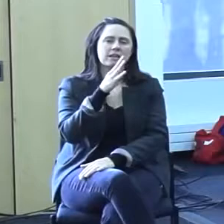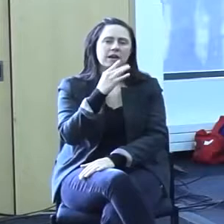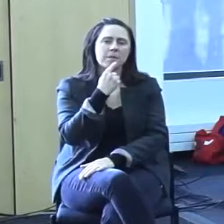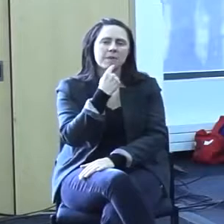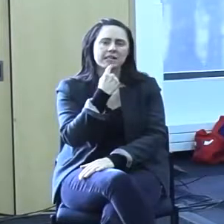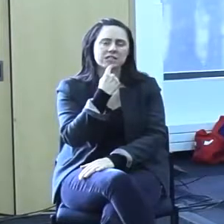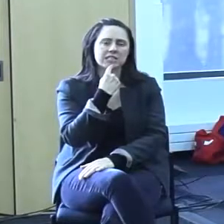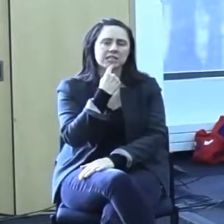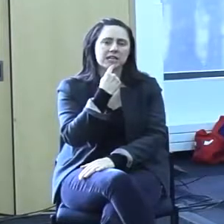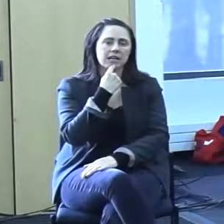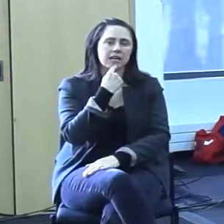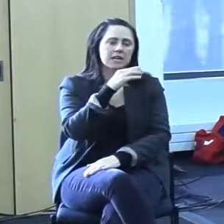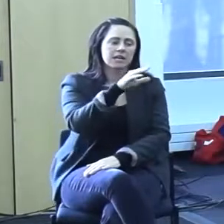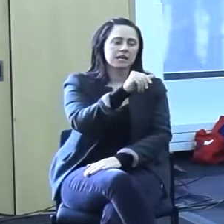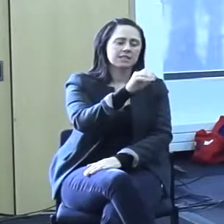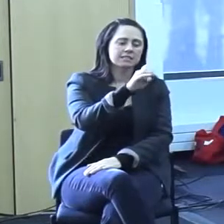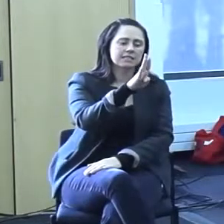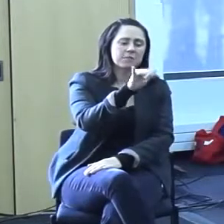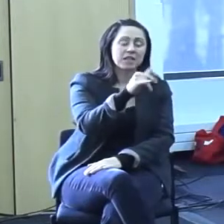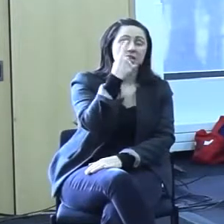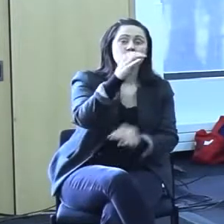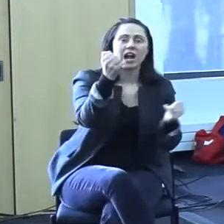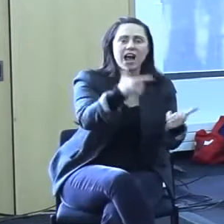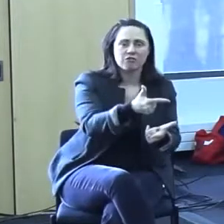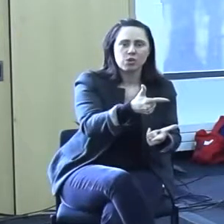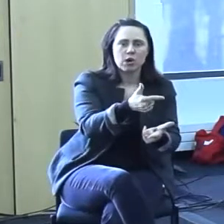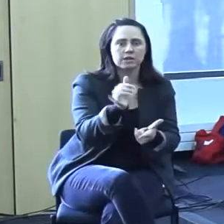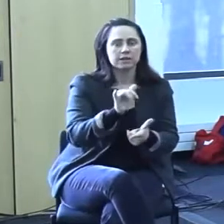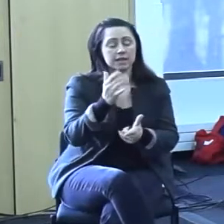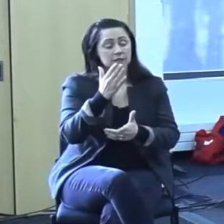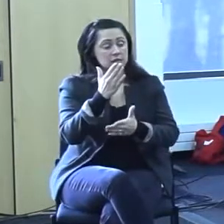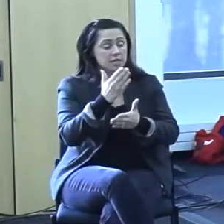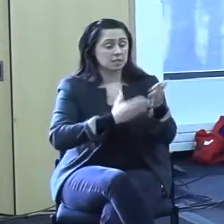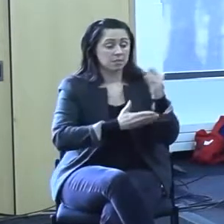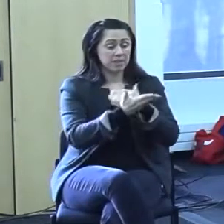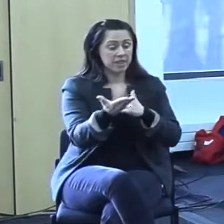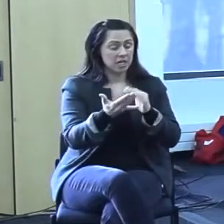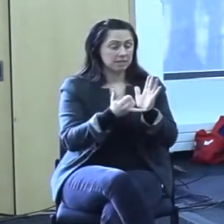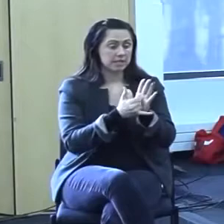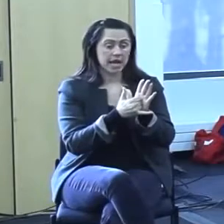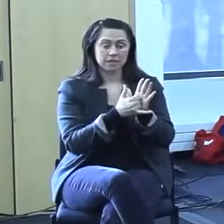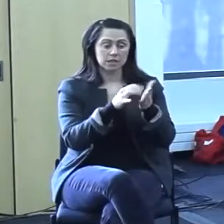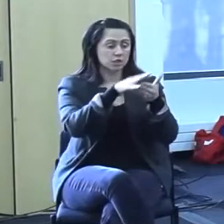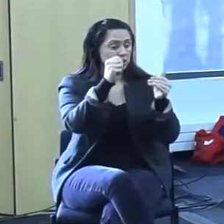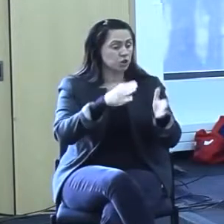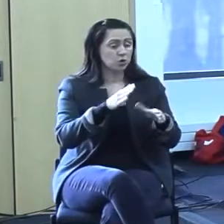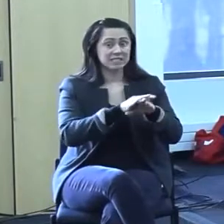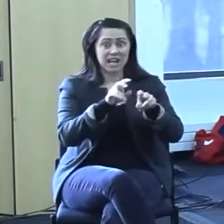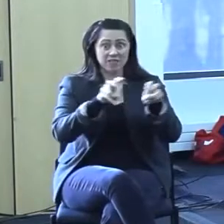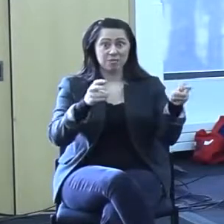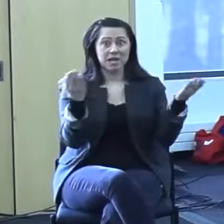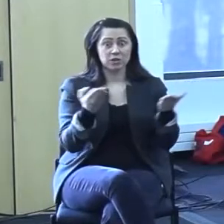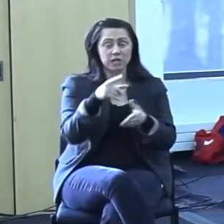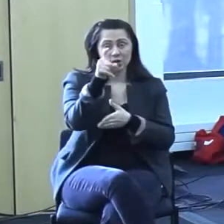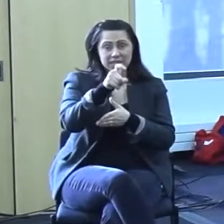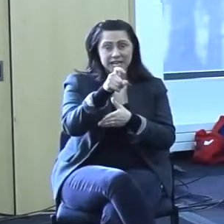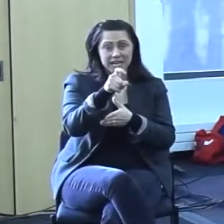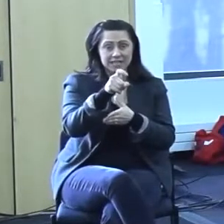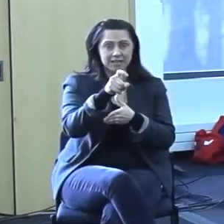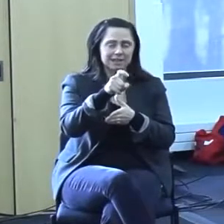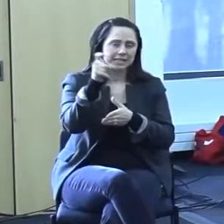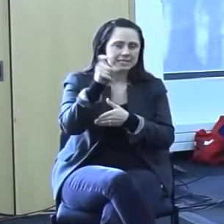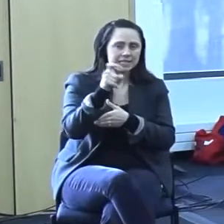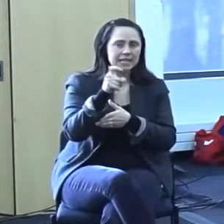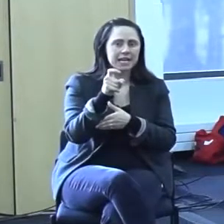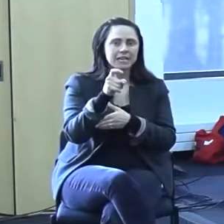know, accessibility for everyone. Like some of the things that students on the panel here need it's a